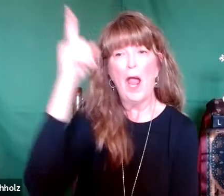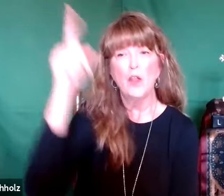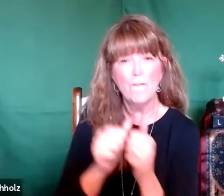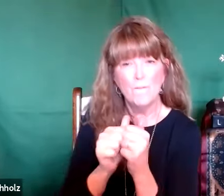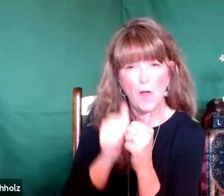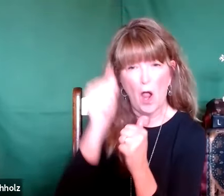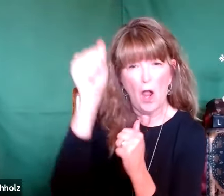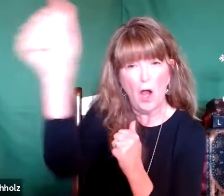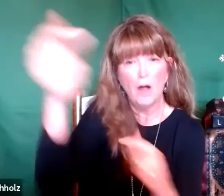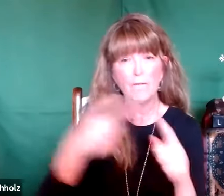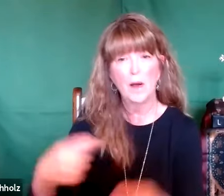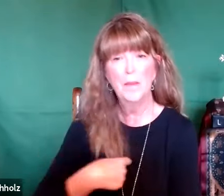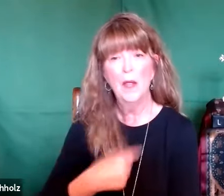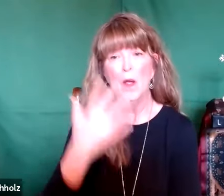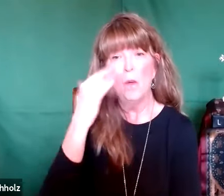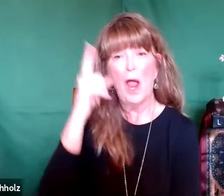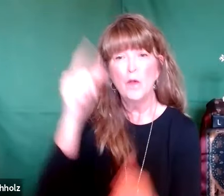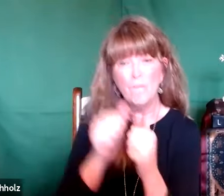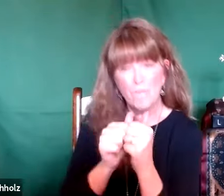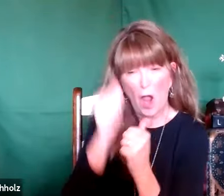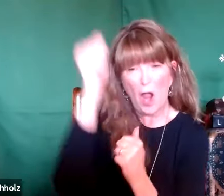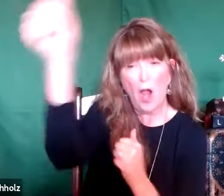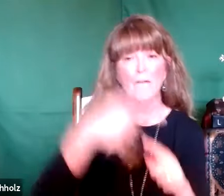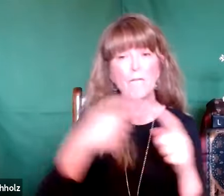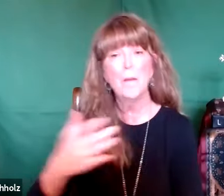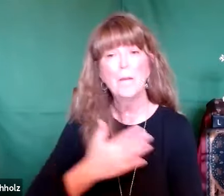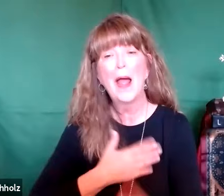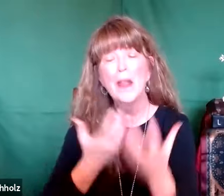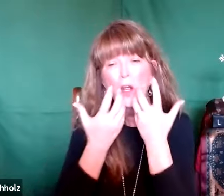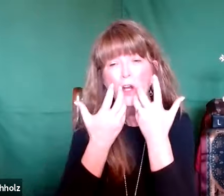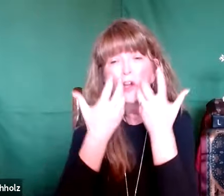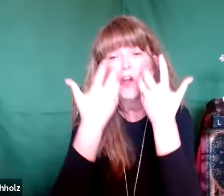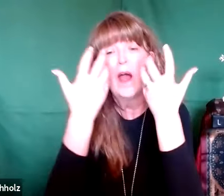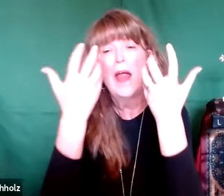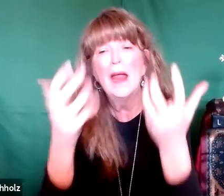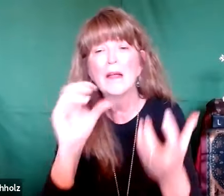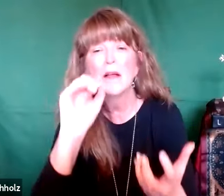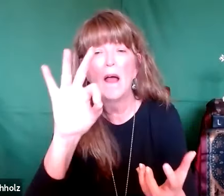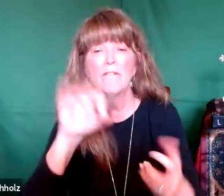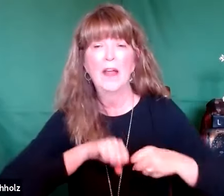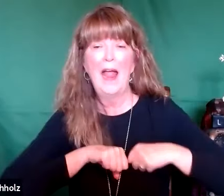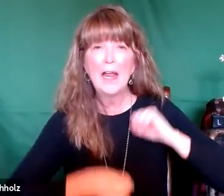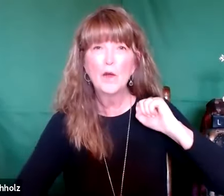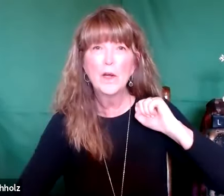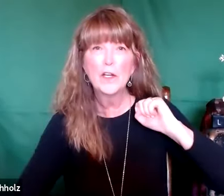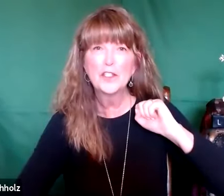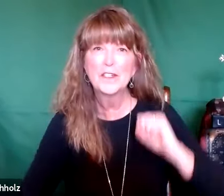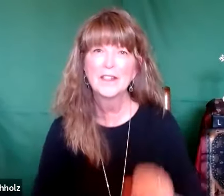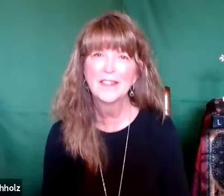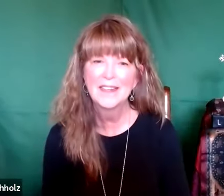me? Why are you far from me? Why are you far from my cries of